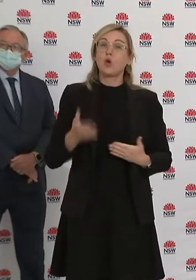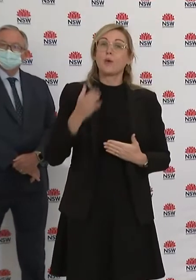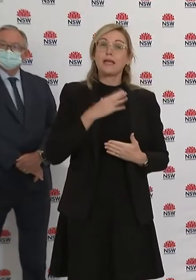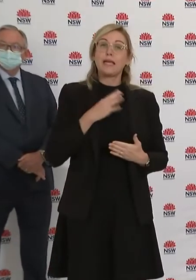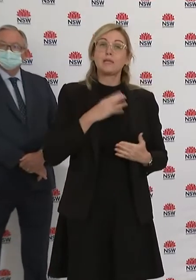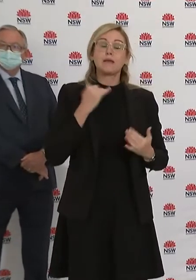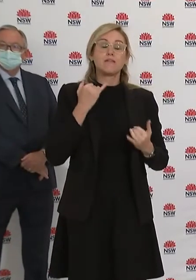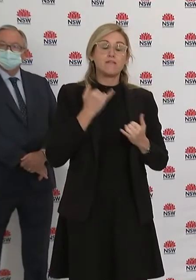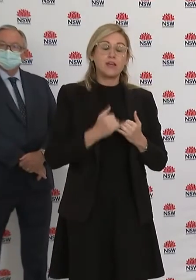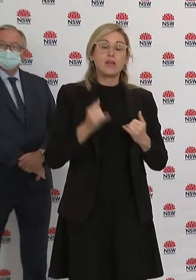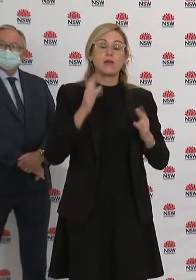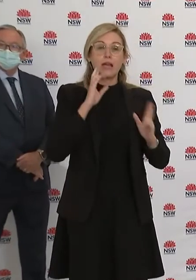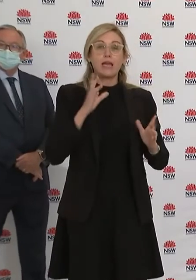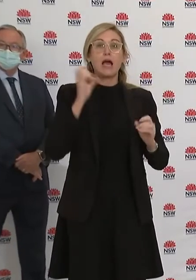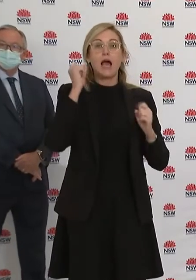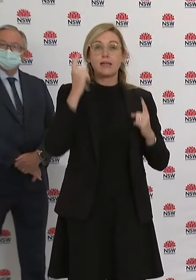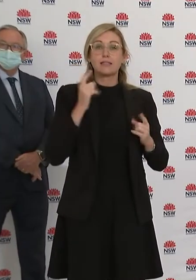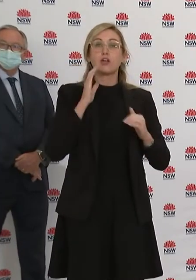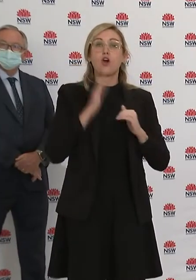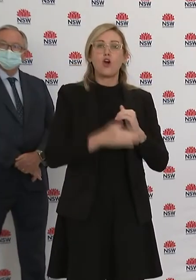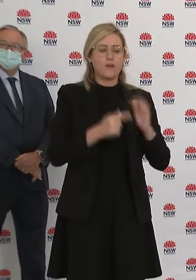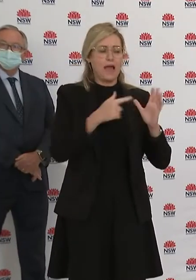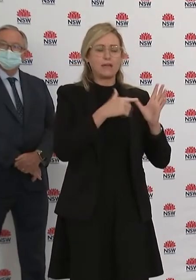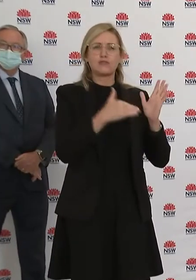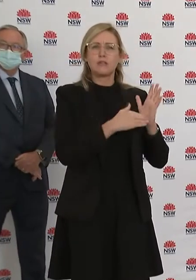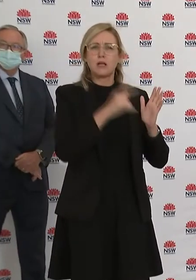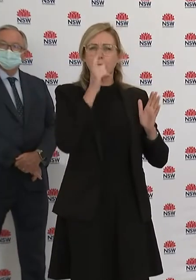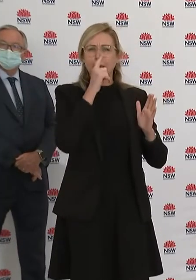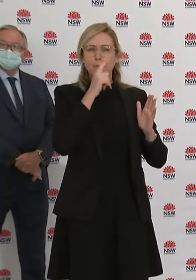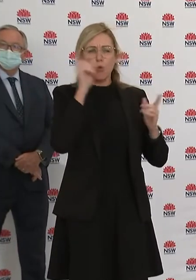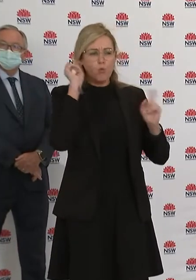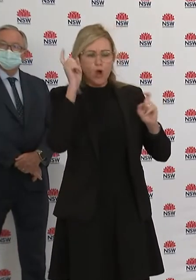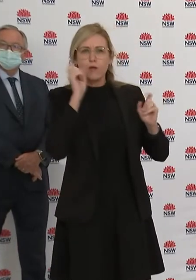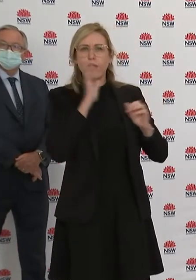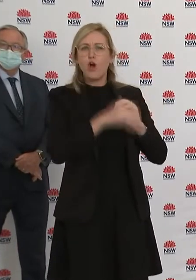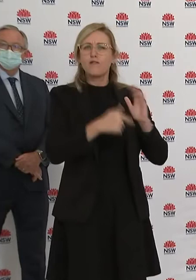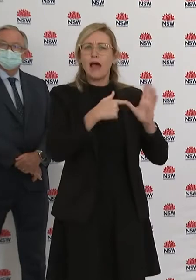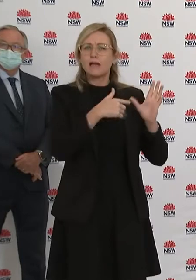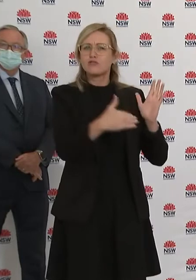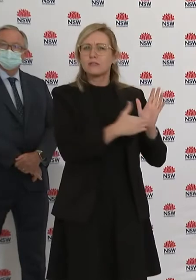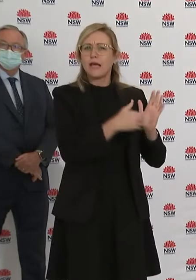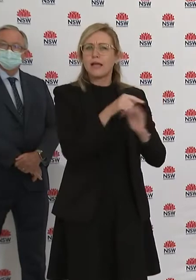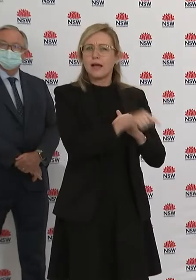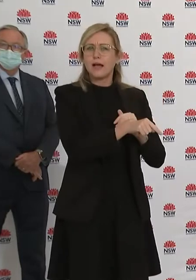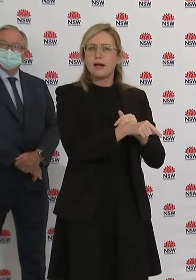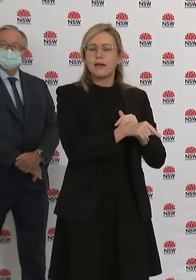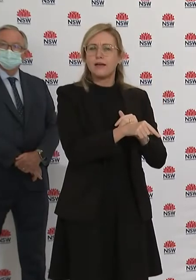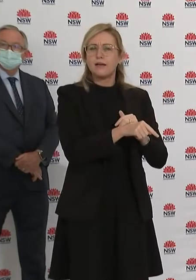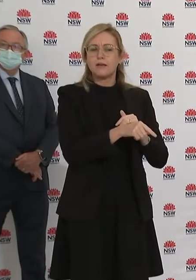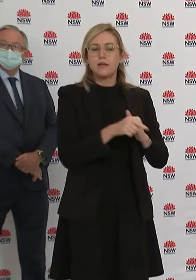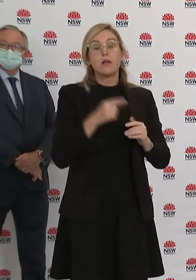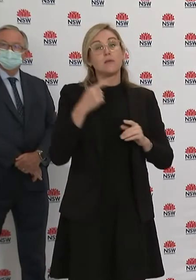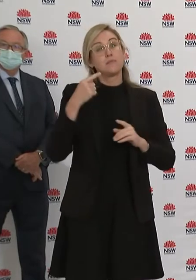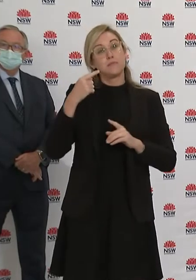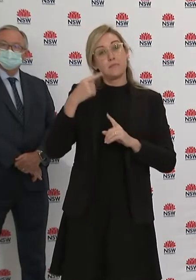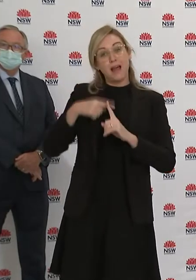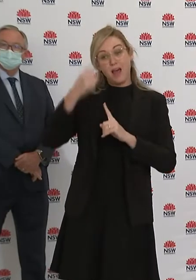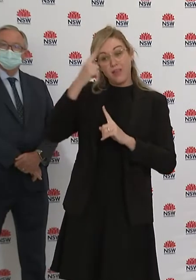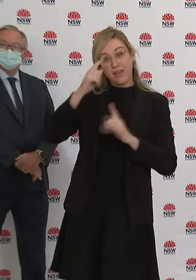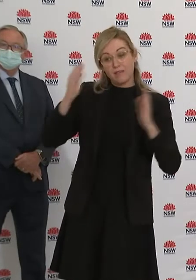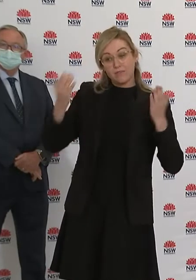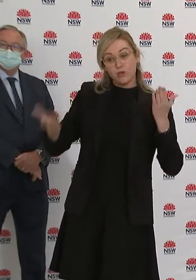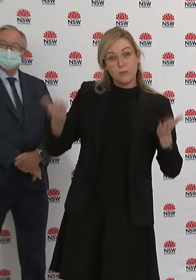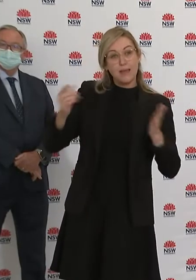correct the mythology about AstraZeneca, and in the context of the Delta threat, I just